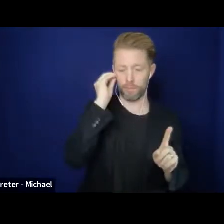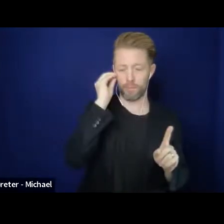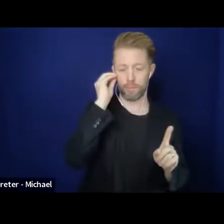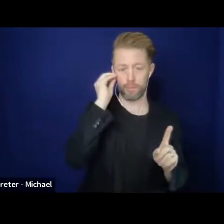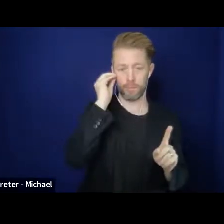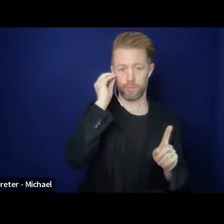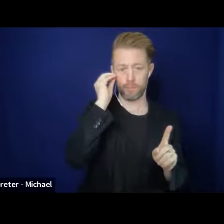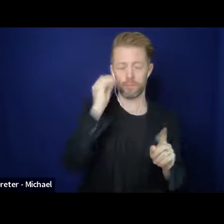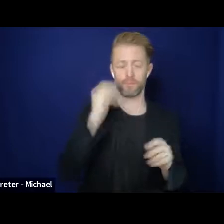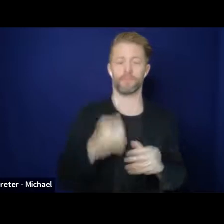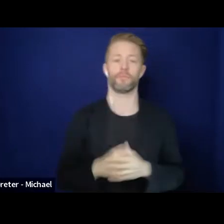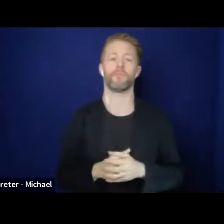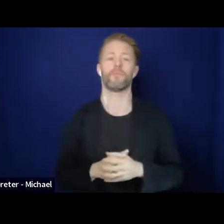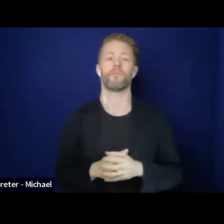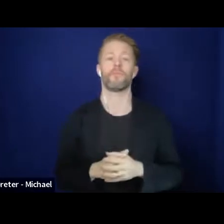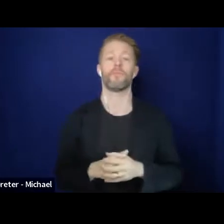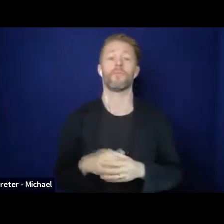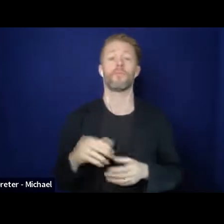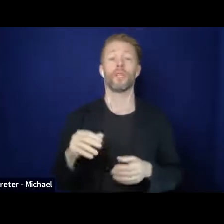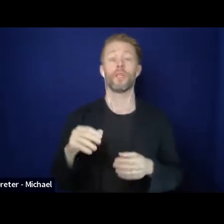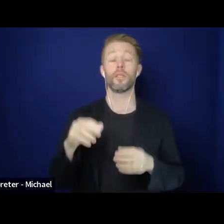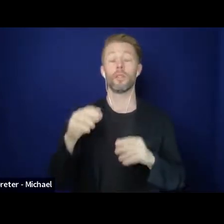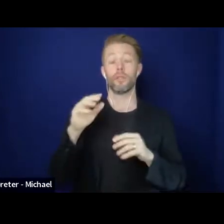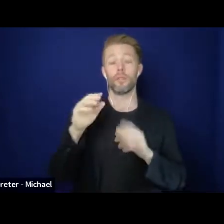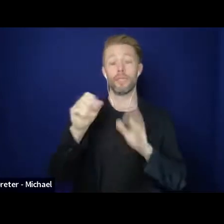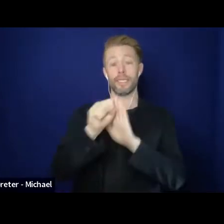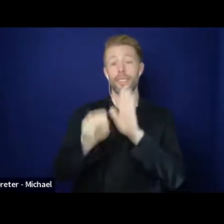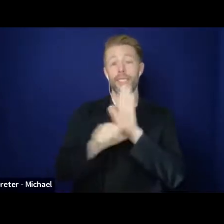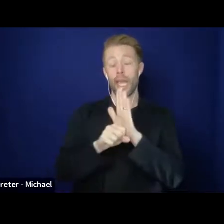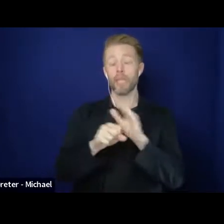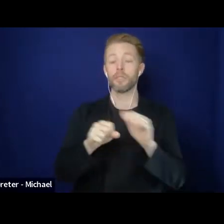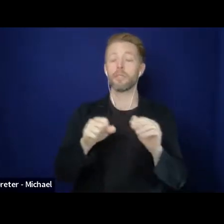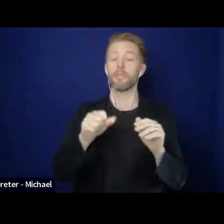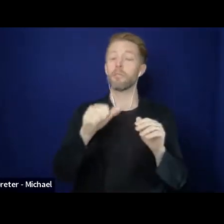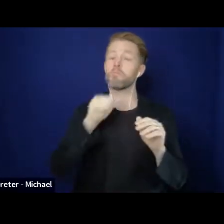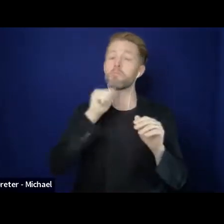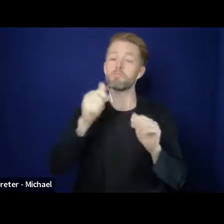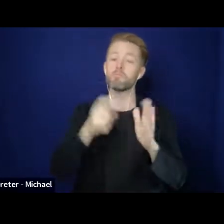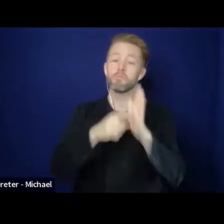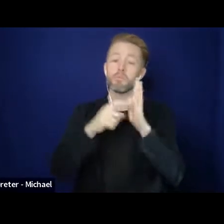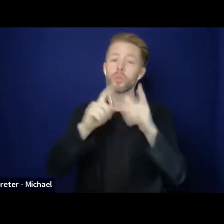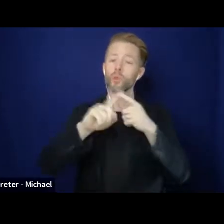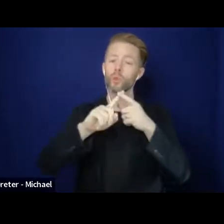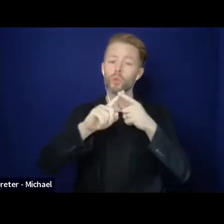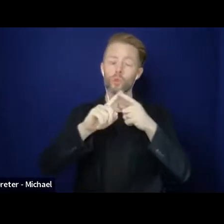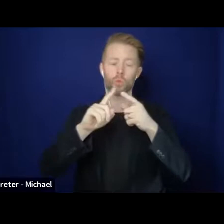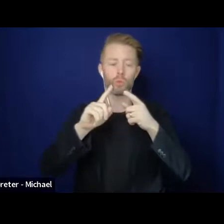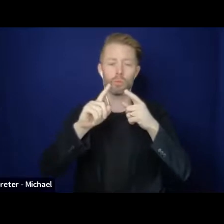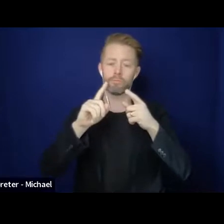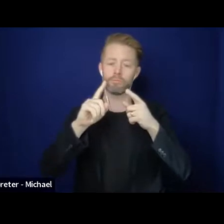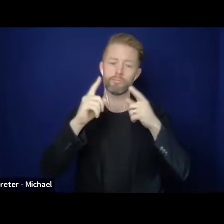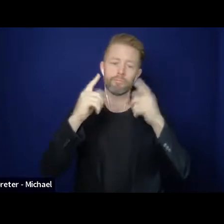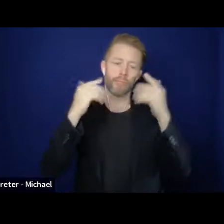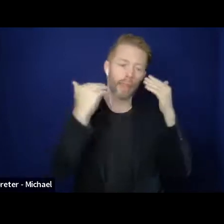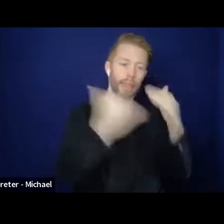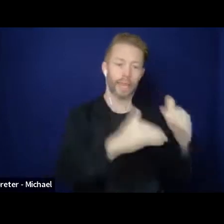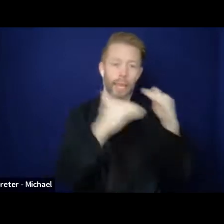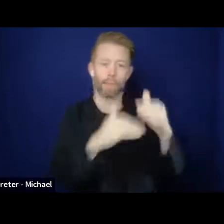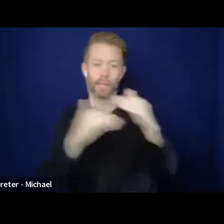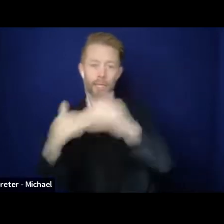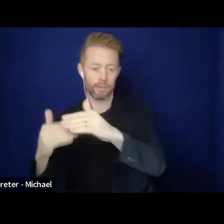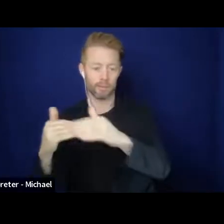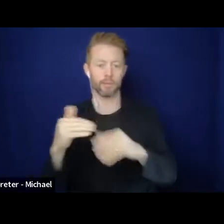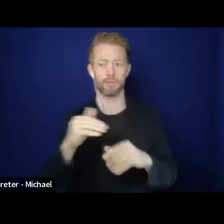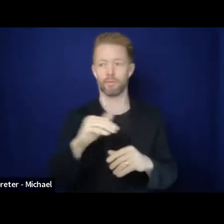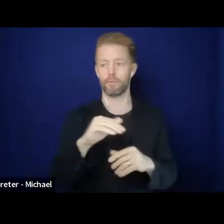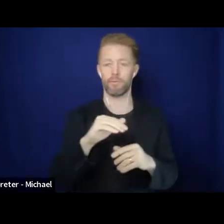not required to limit every possible location that a disabled person and their support worker might go to